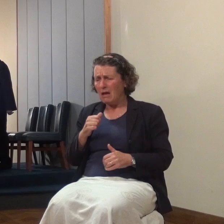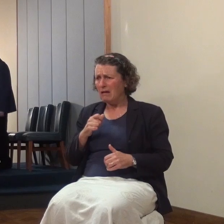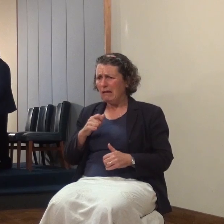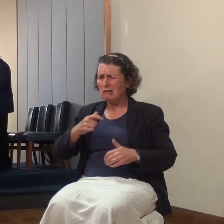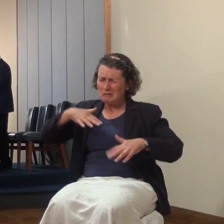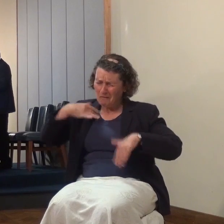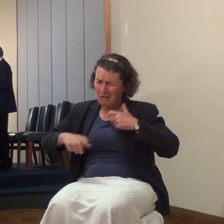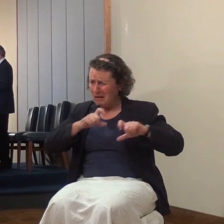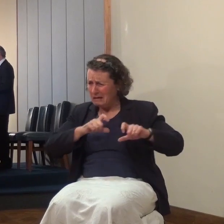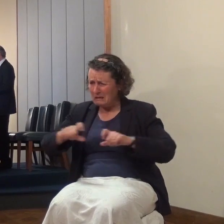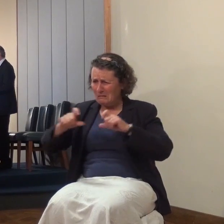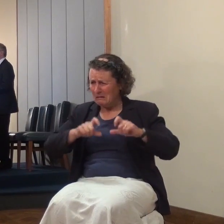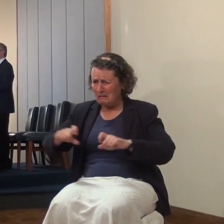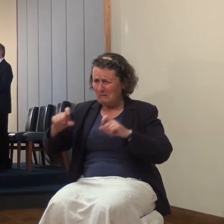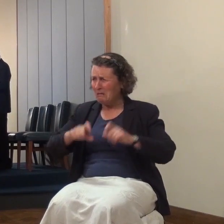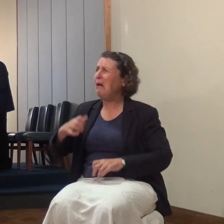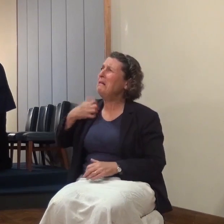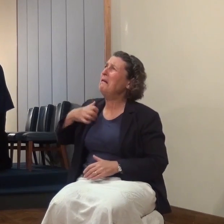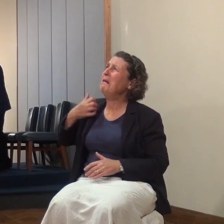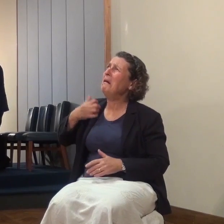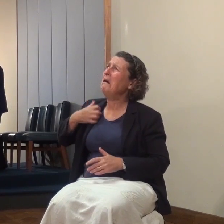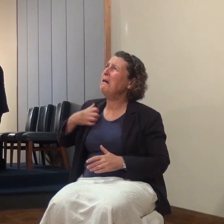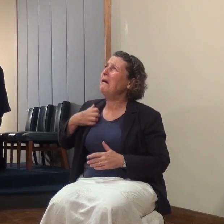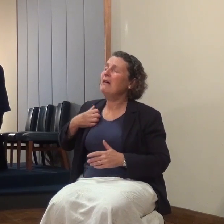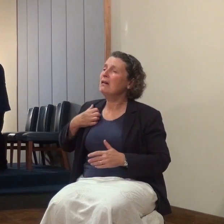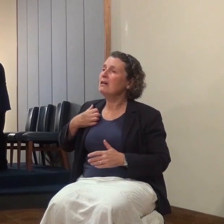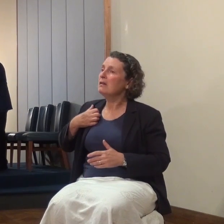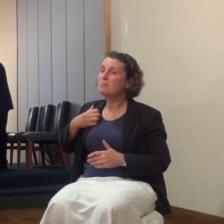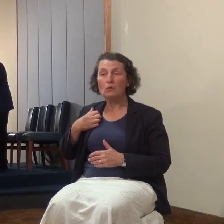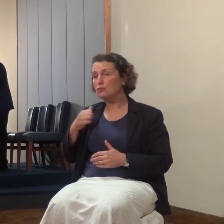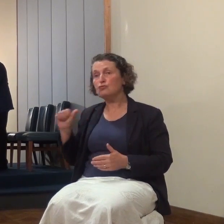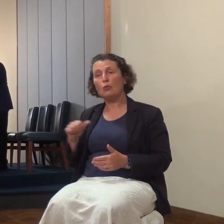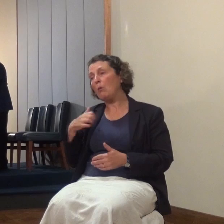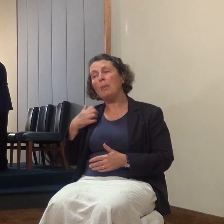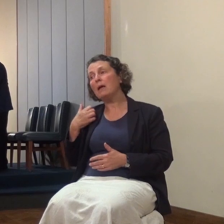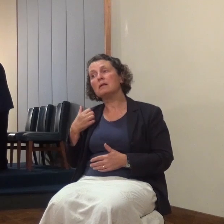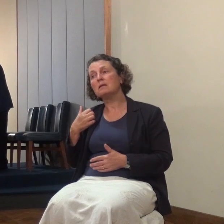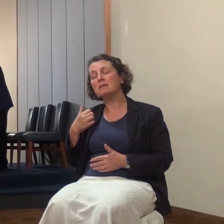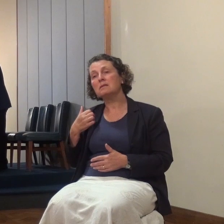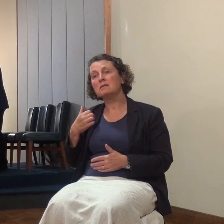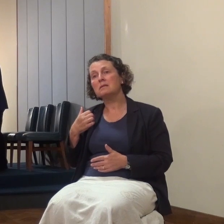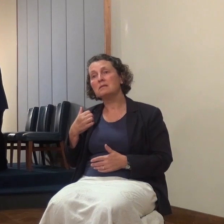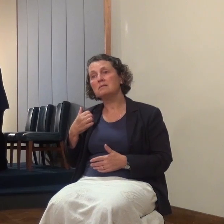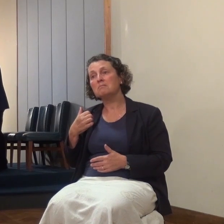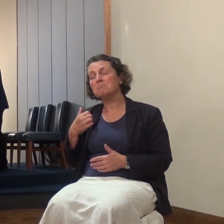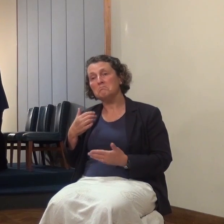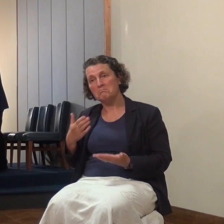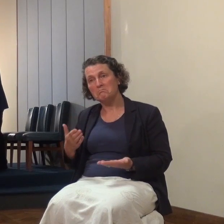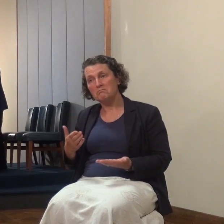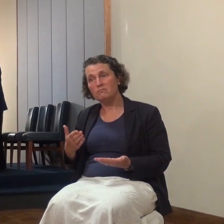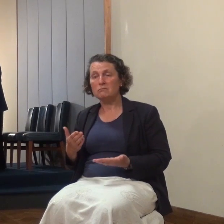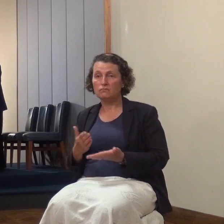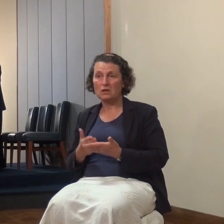learn and ungrateful, and can have no ground to complain. The Lord kept us permanently under the yoke, so